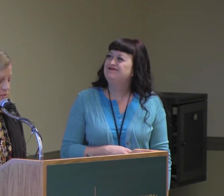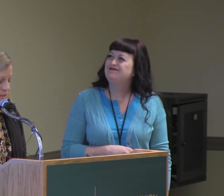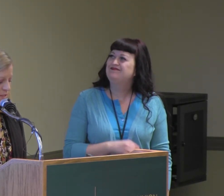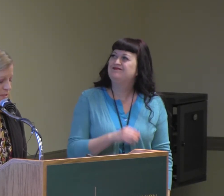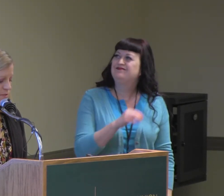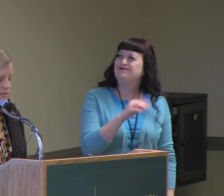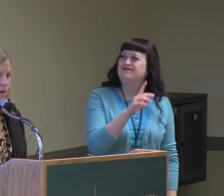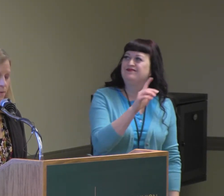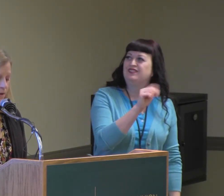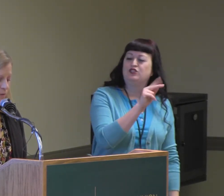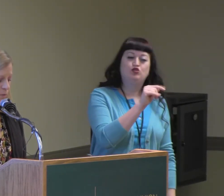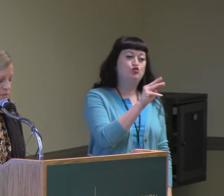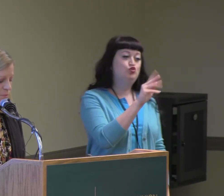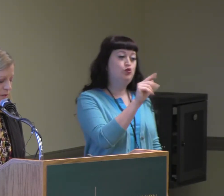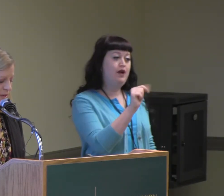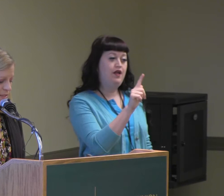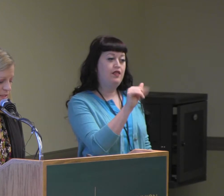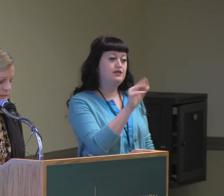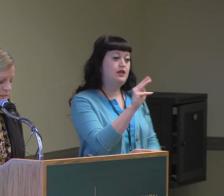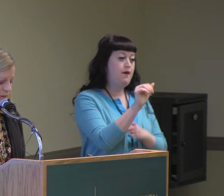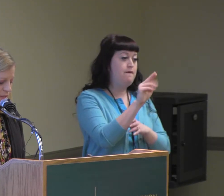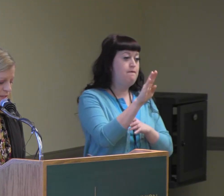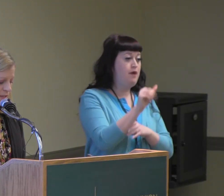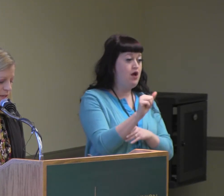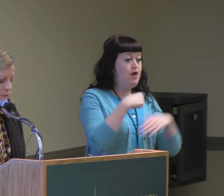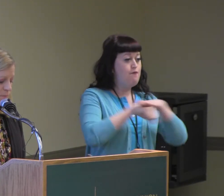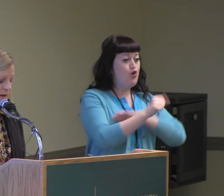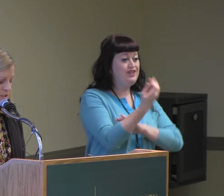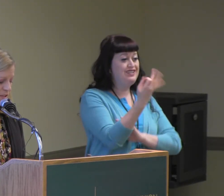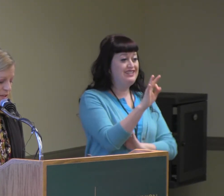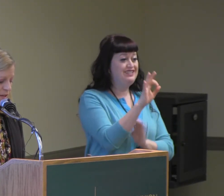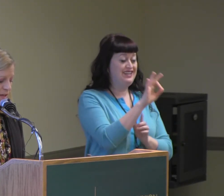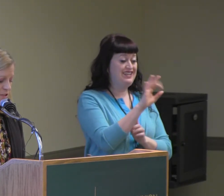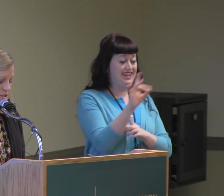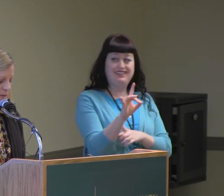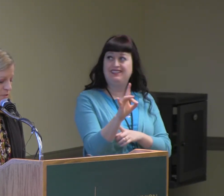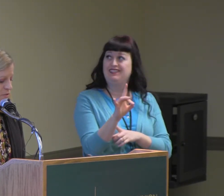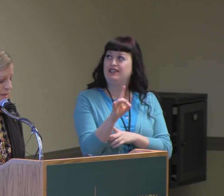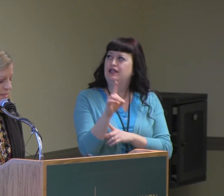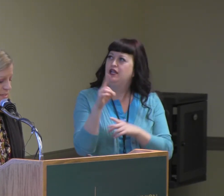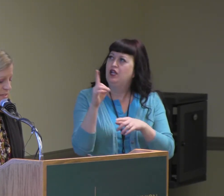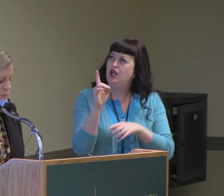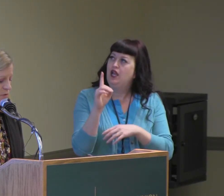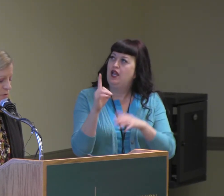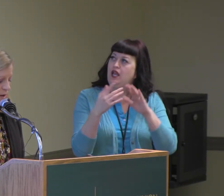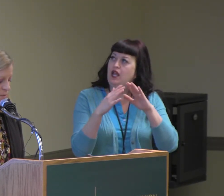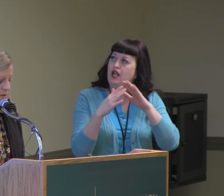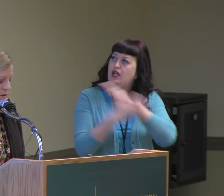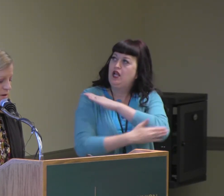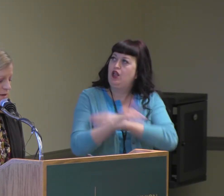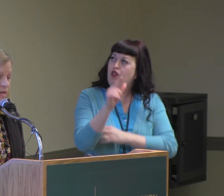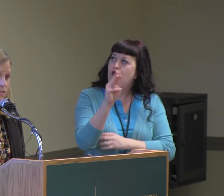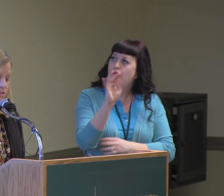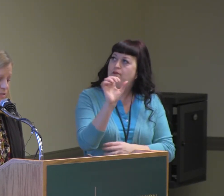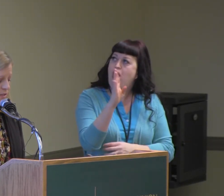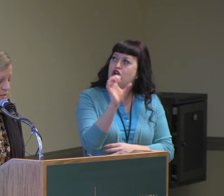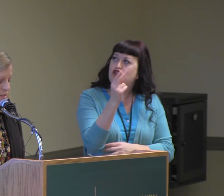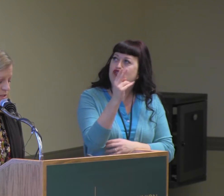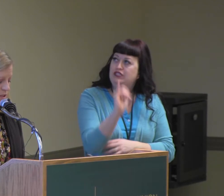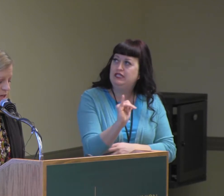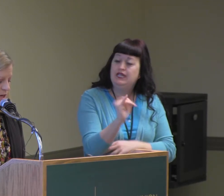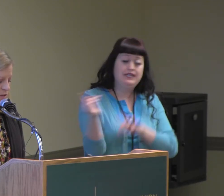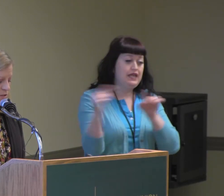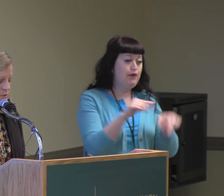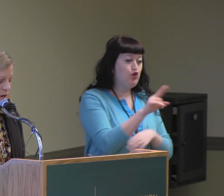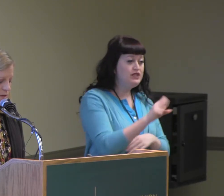Tumba Therese Lusamba was born in 1998 in Lubumbashi, and she came to the United States with her grandmother, cousin,